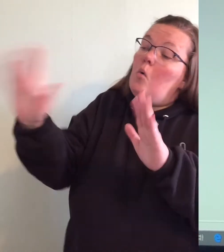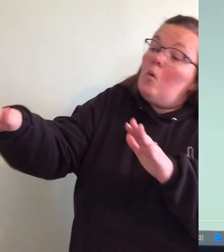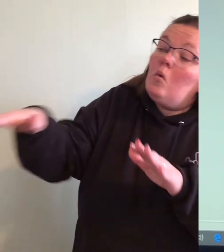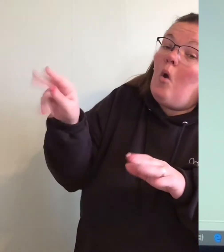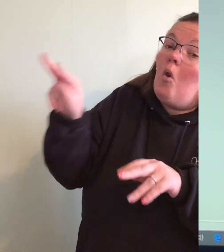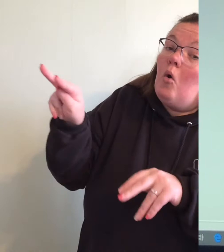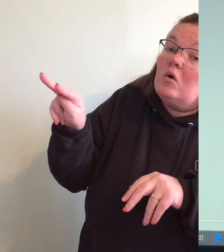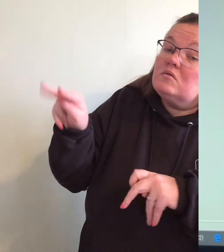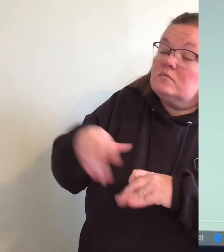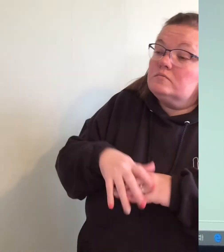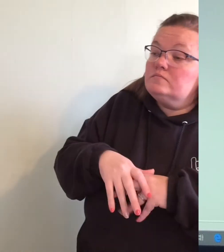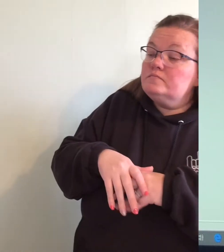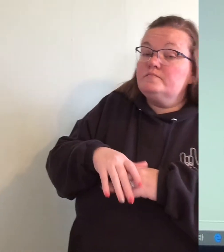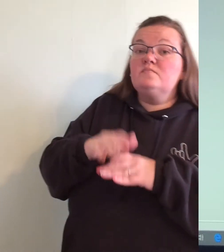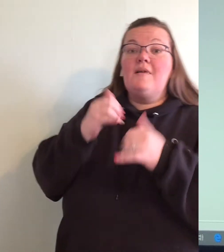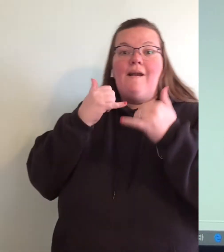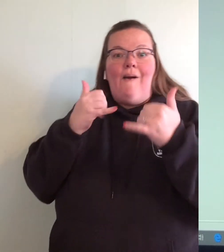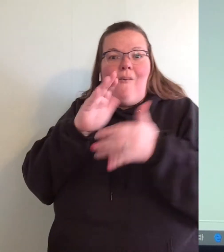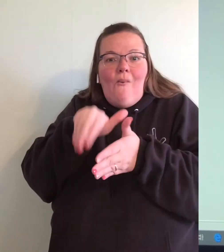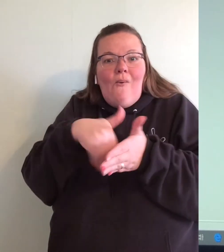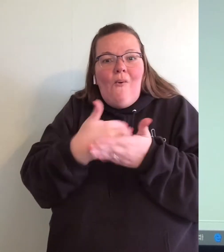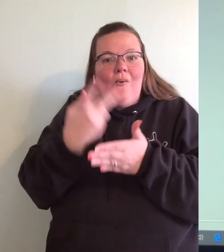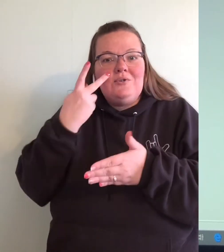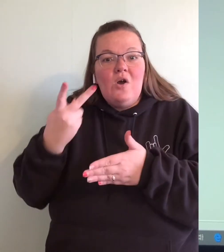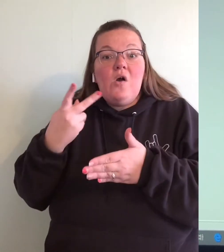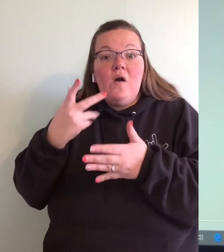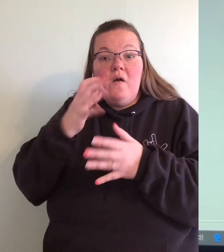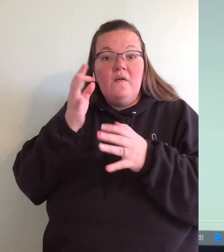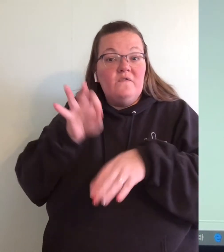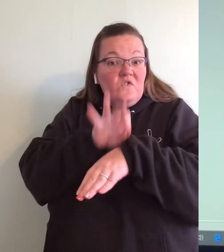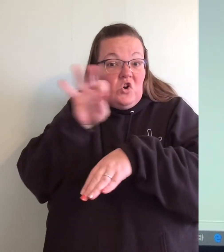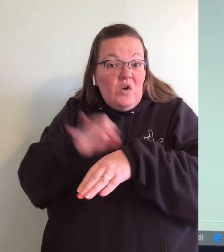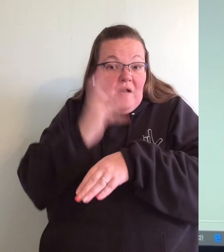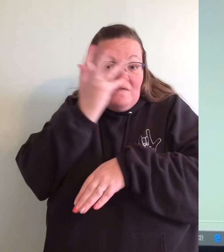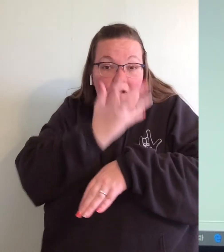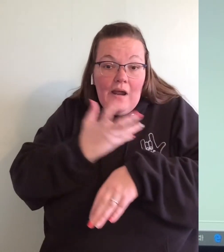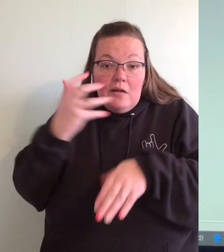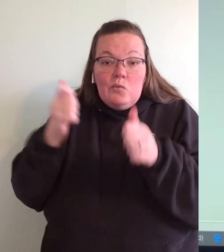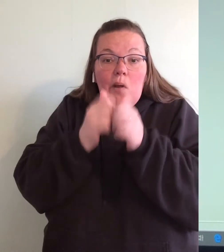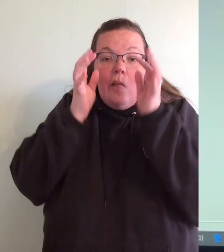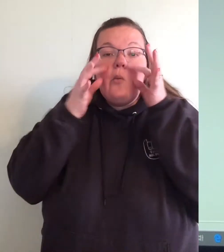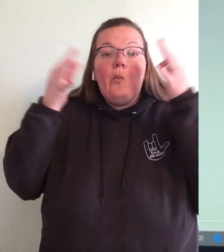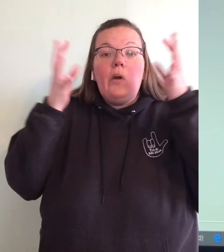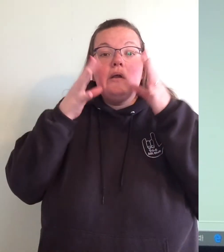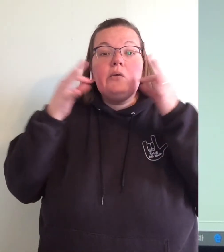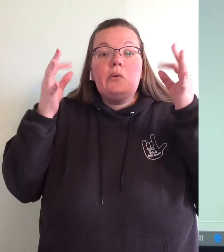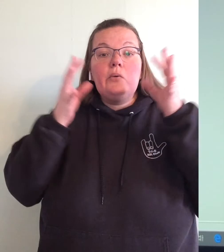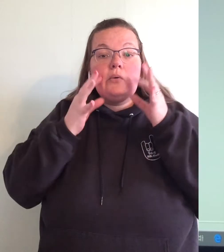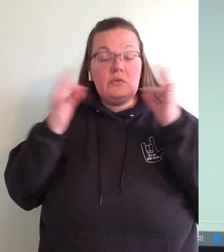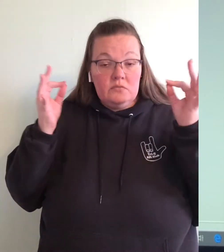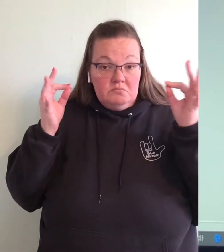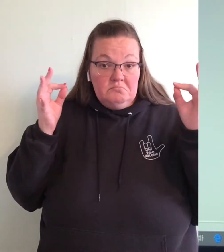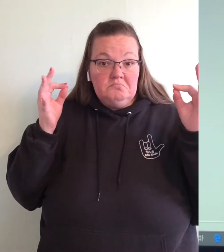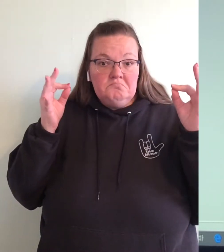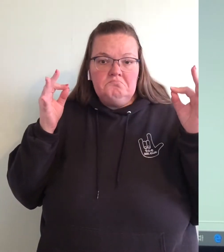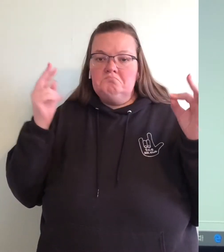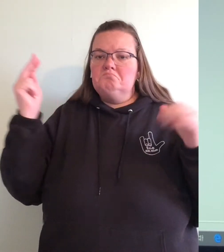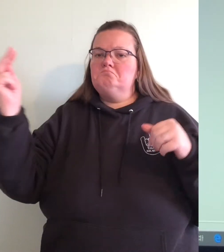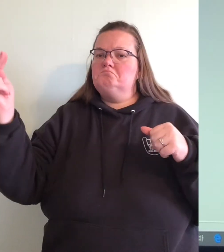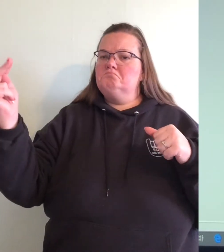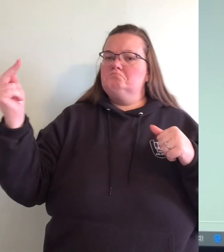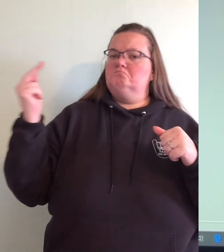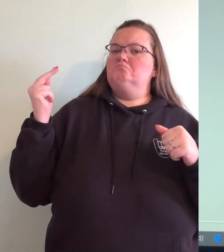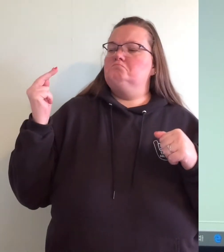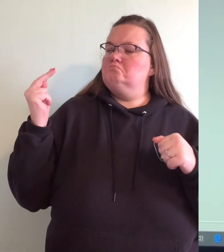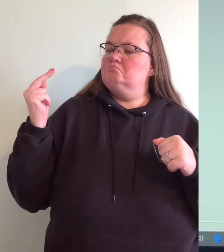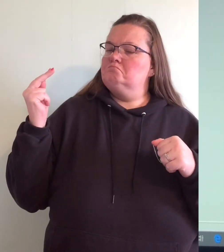is." They all saw it this time, a whiskered furry face, which had looked out at them from behind a tree.